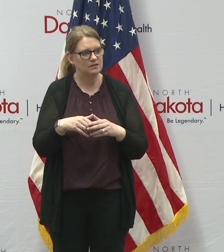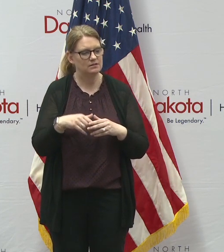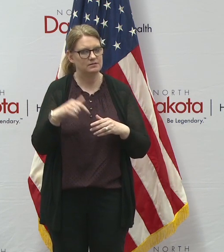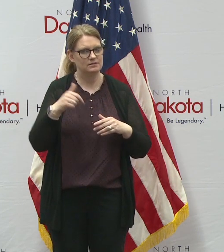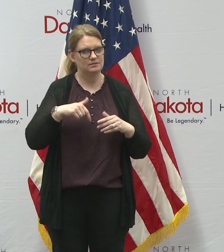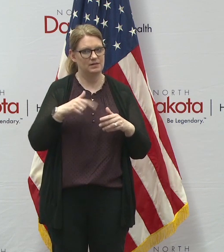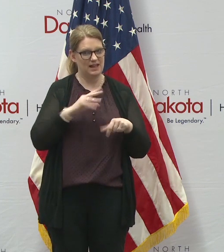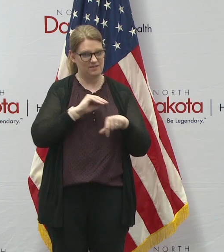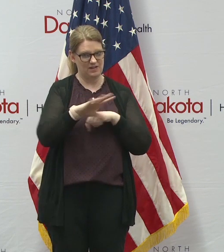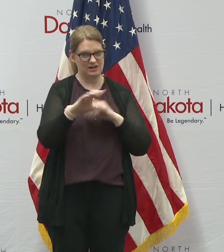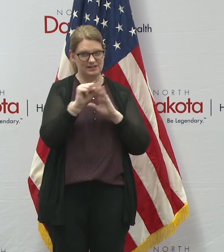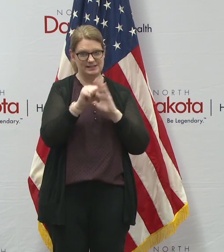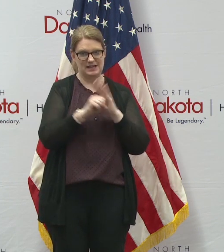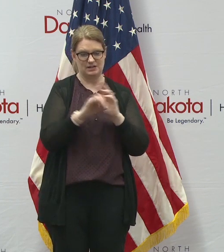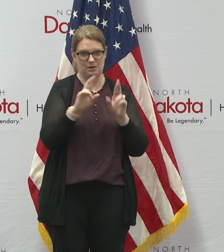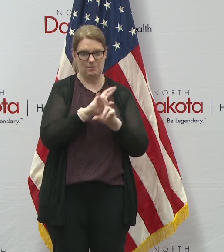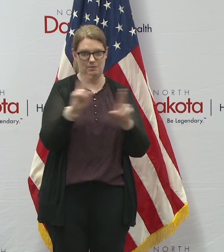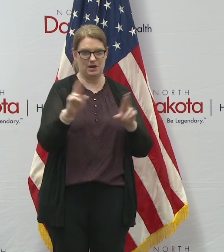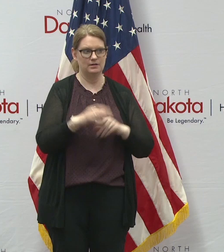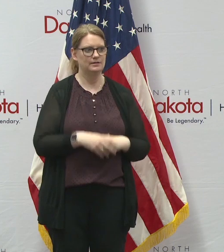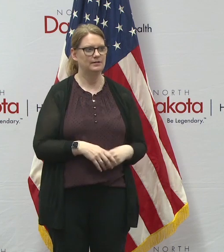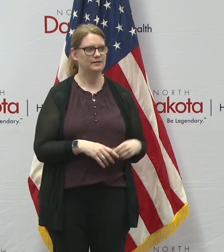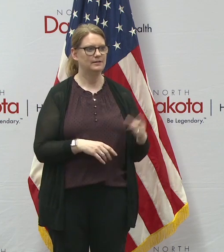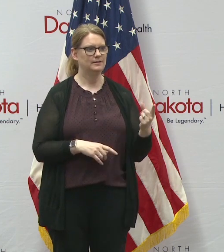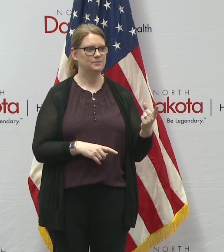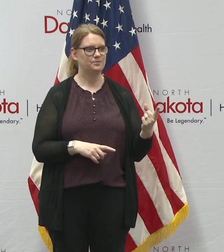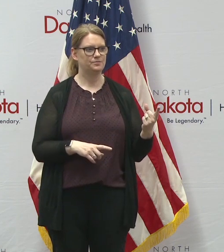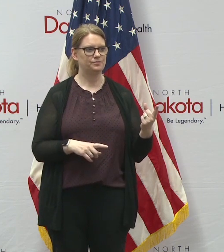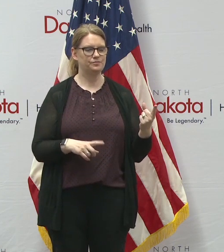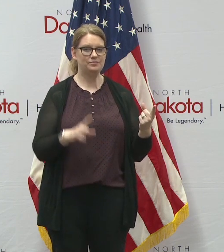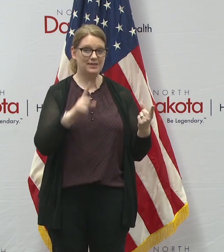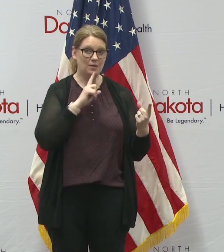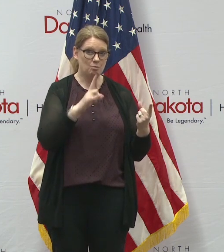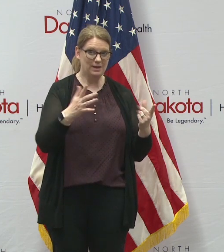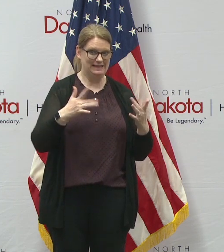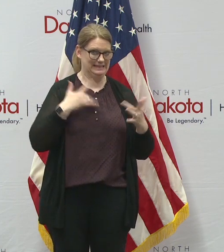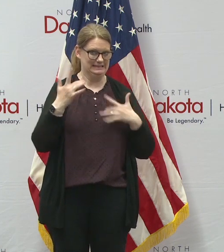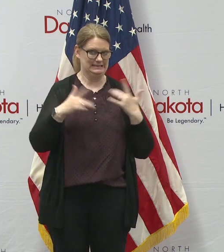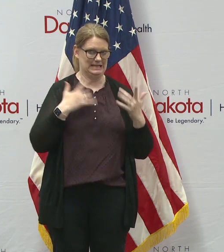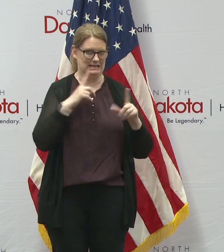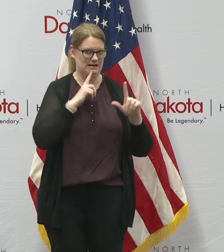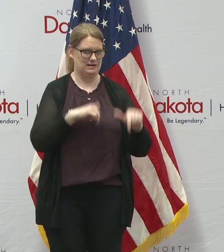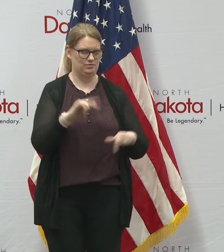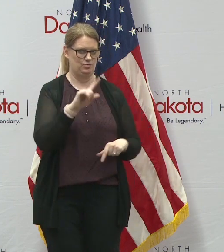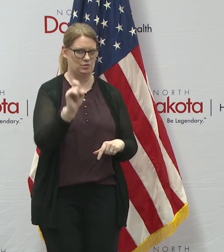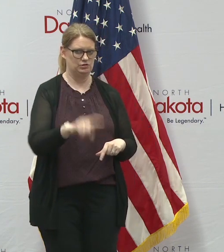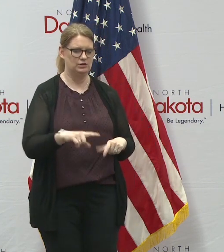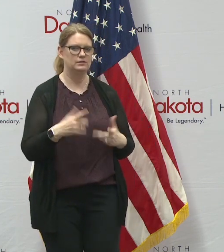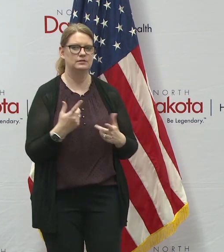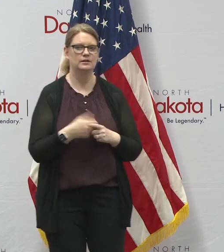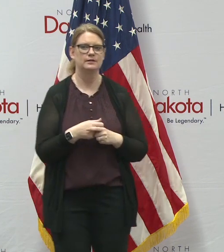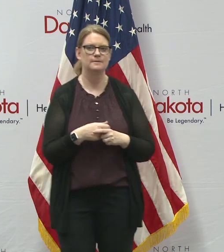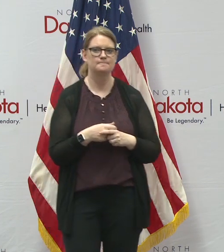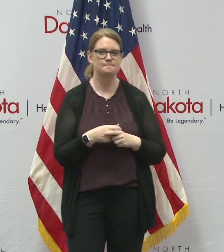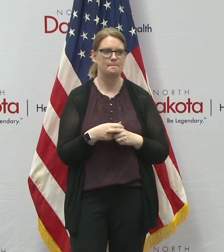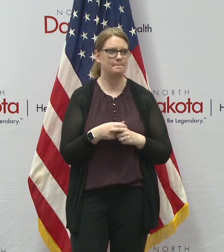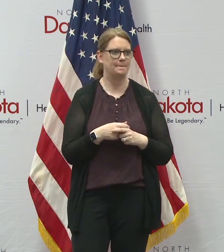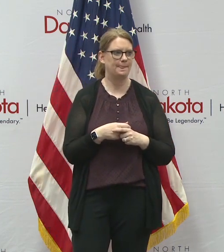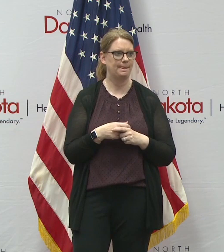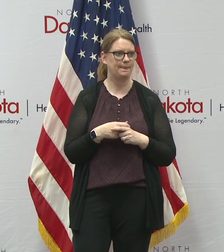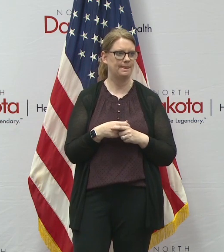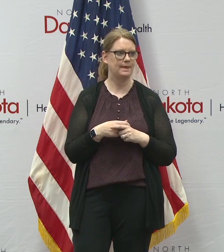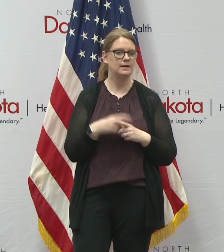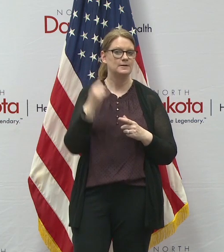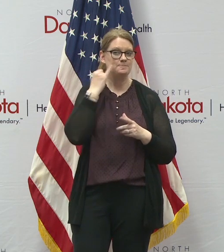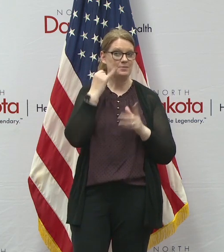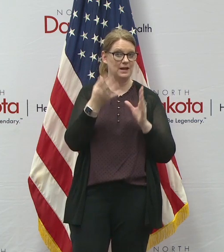prepare? Well, I'm super happy you brought this question up because we've been trying to reach, if